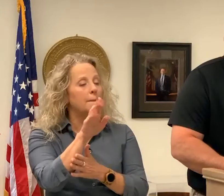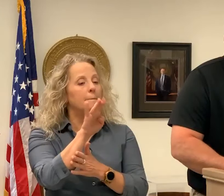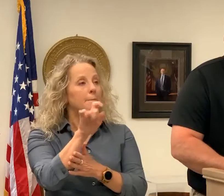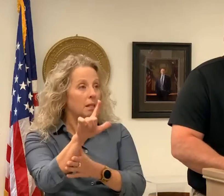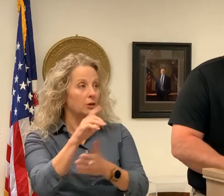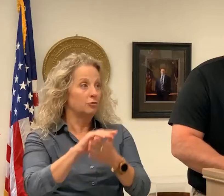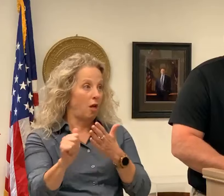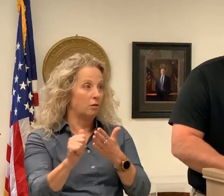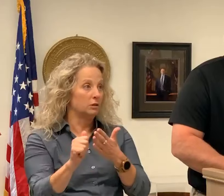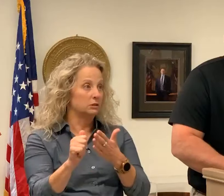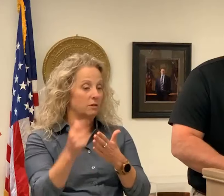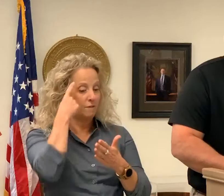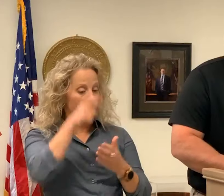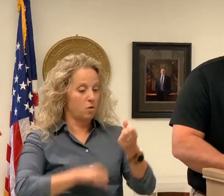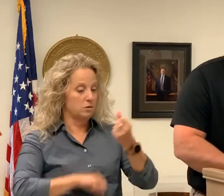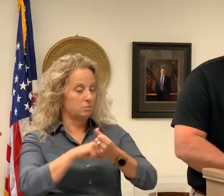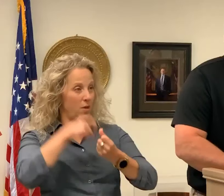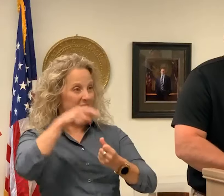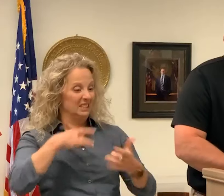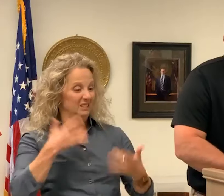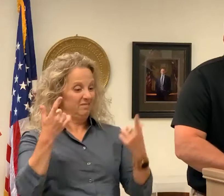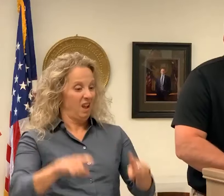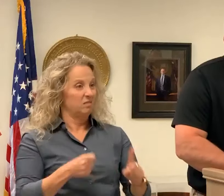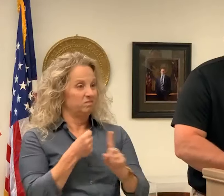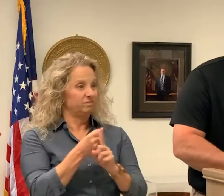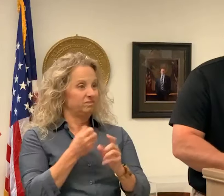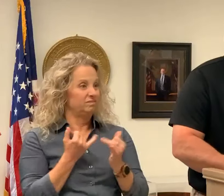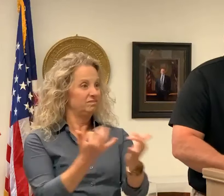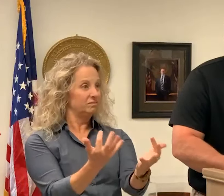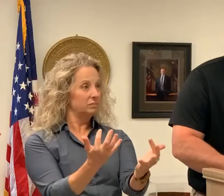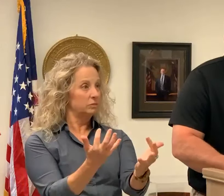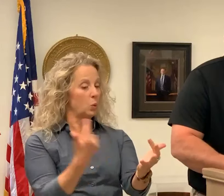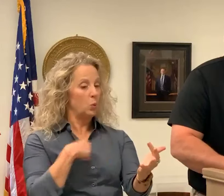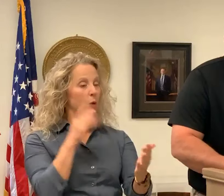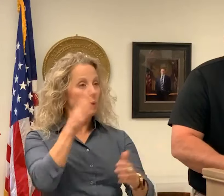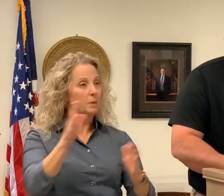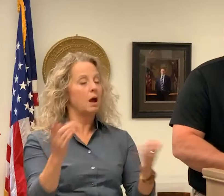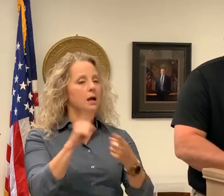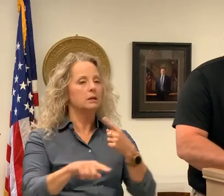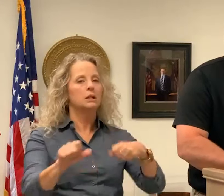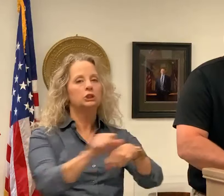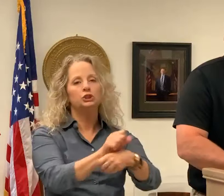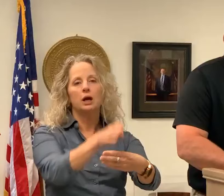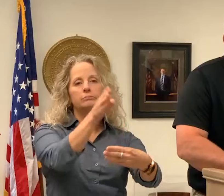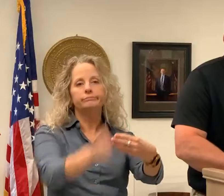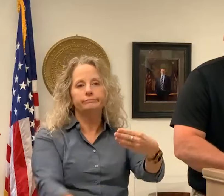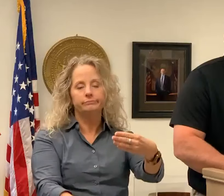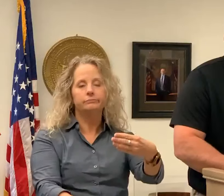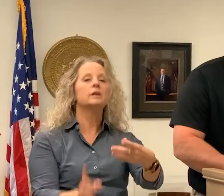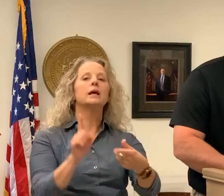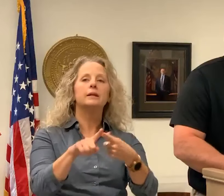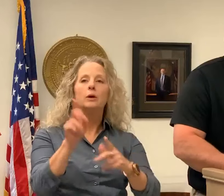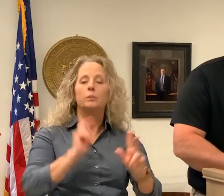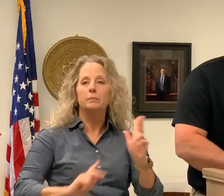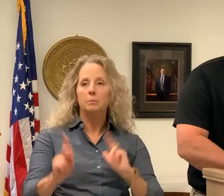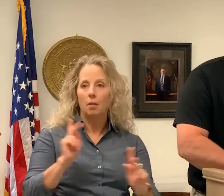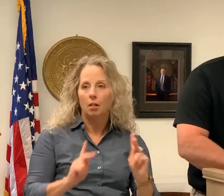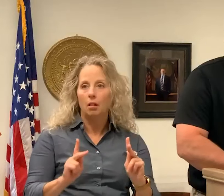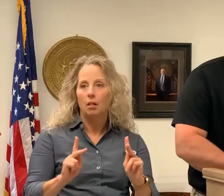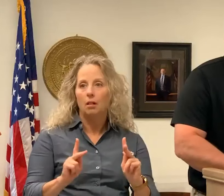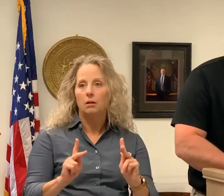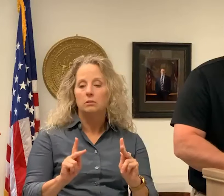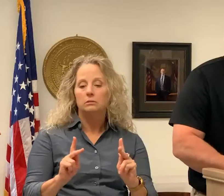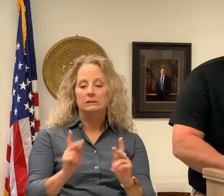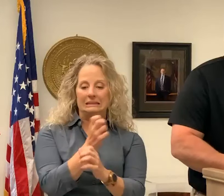this event. This is just the beginning. We'll be here until the job gets done, until we get people